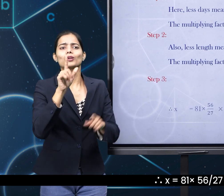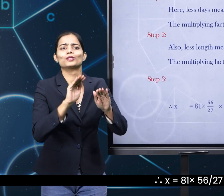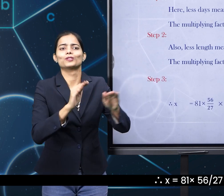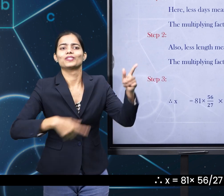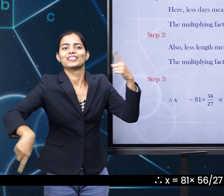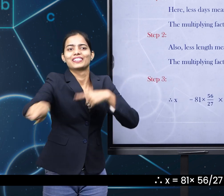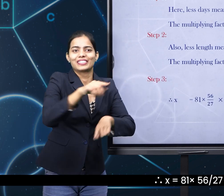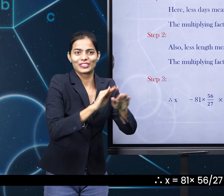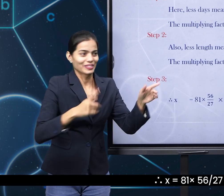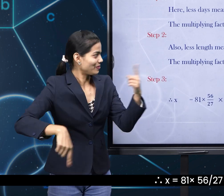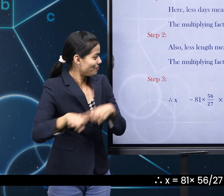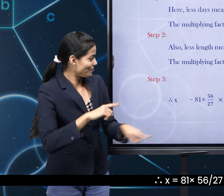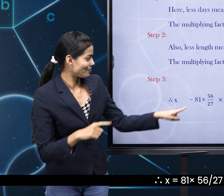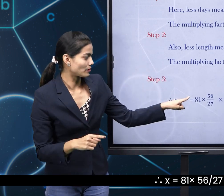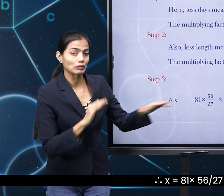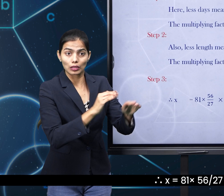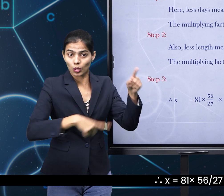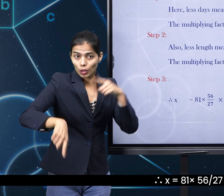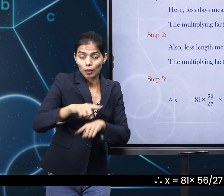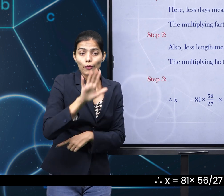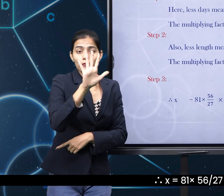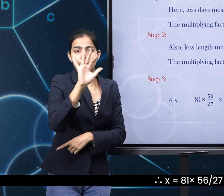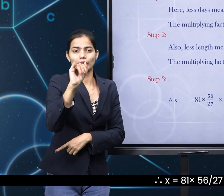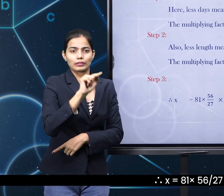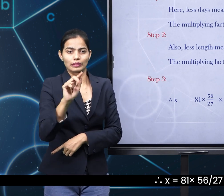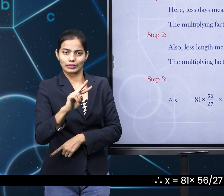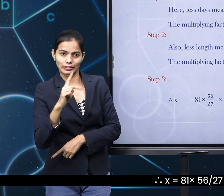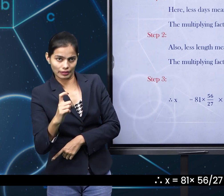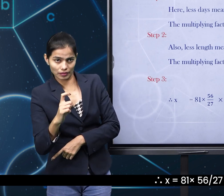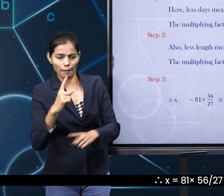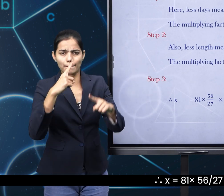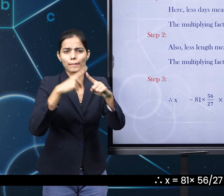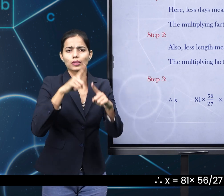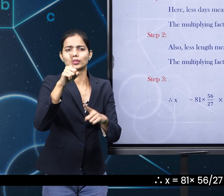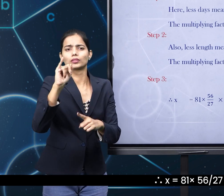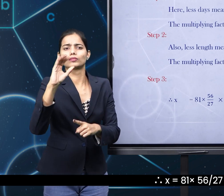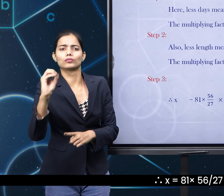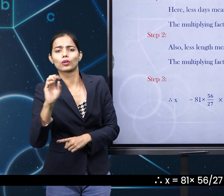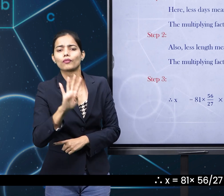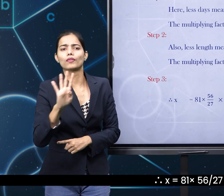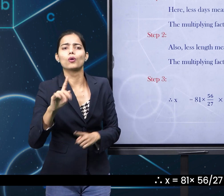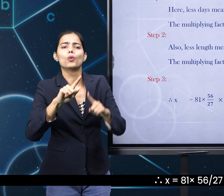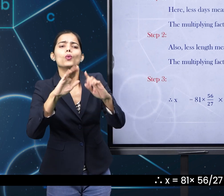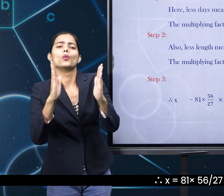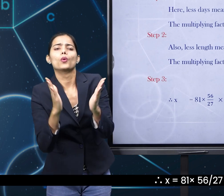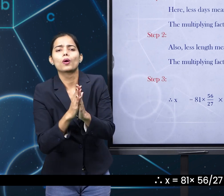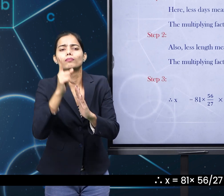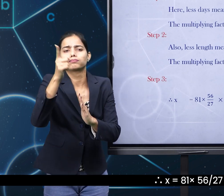is equal to 81 into 56 by 27 into 160 by 448.